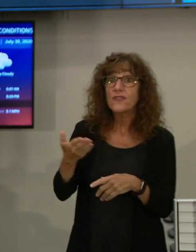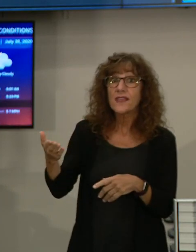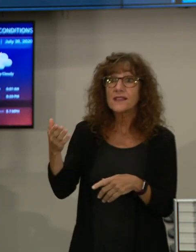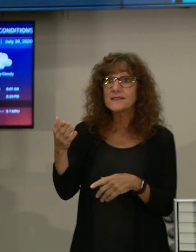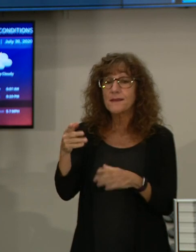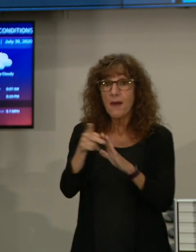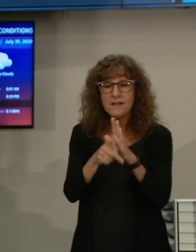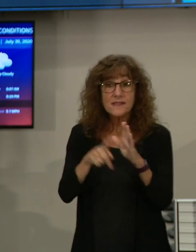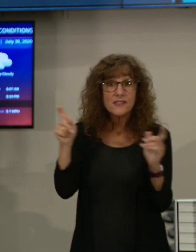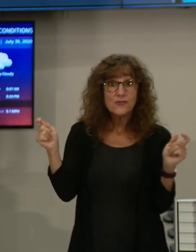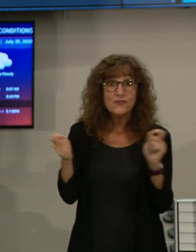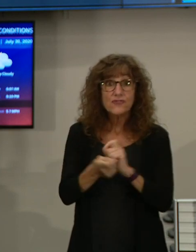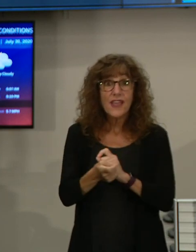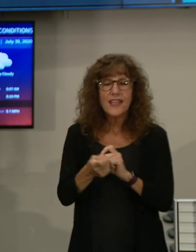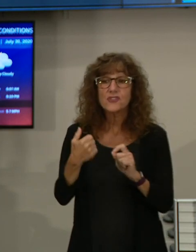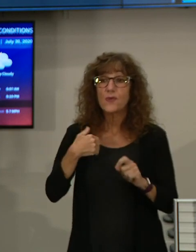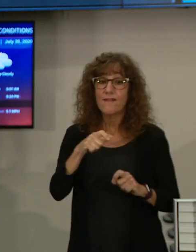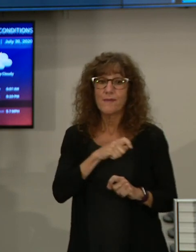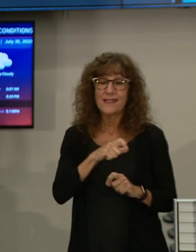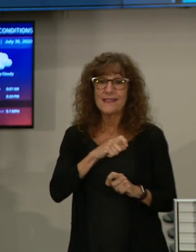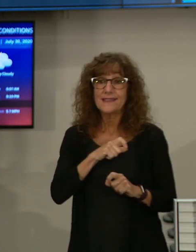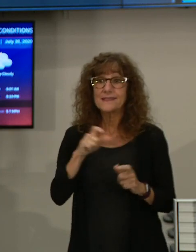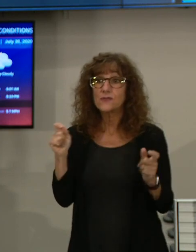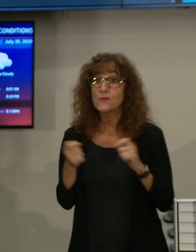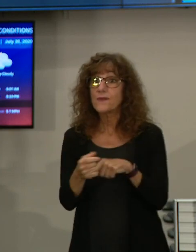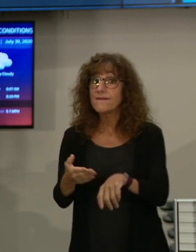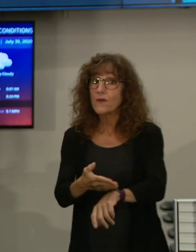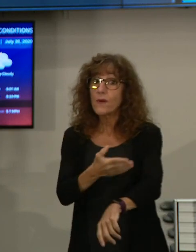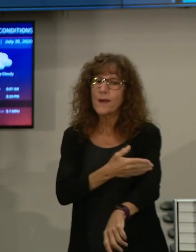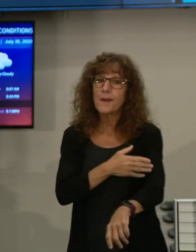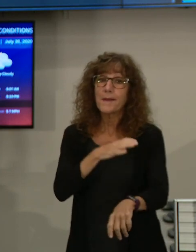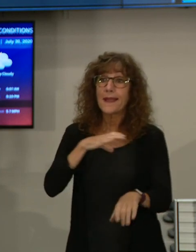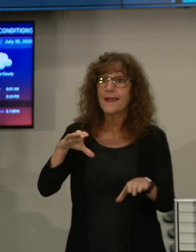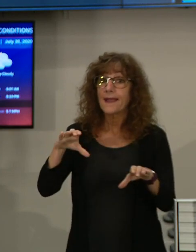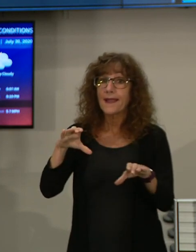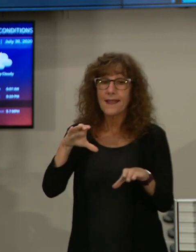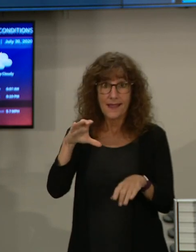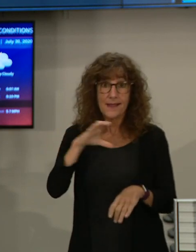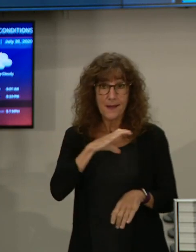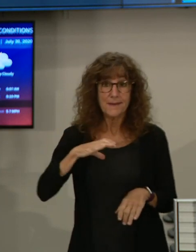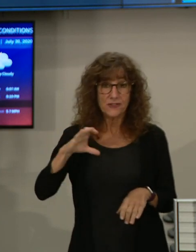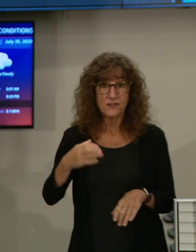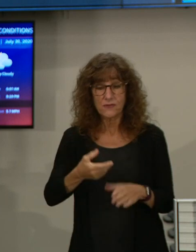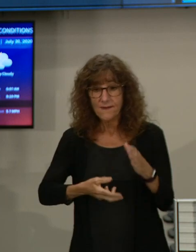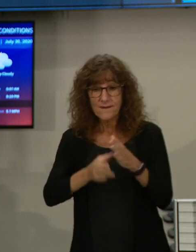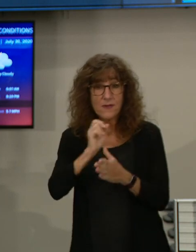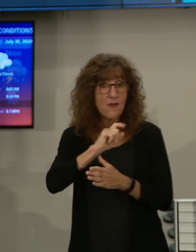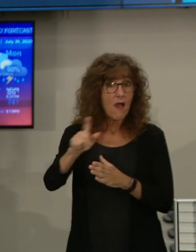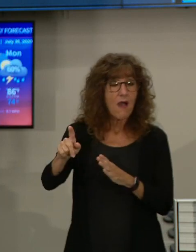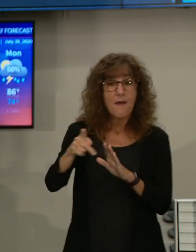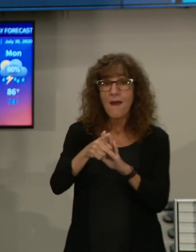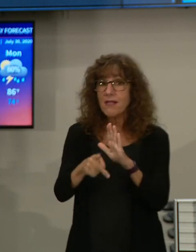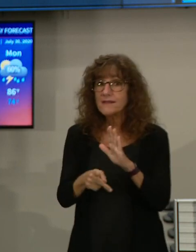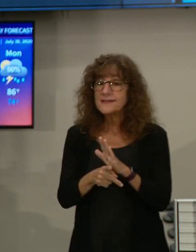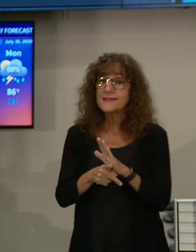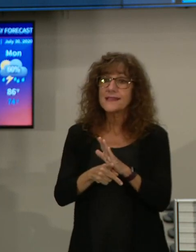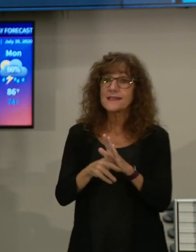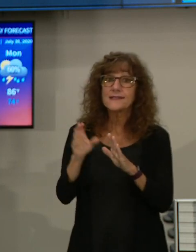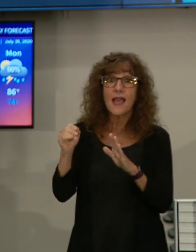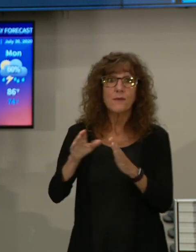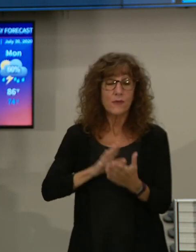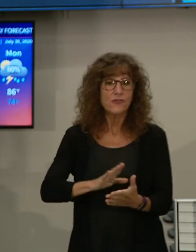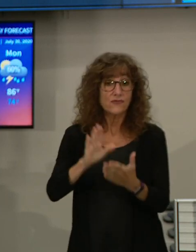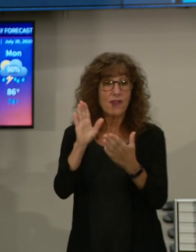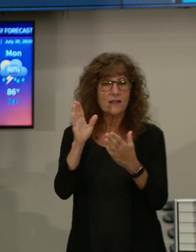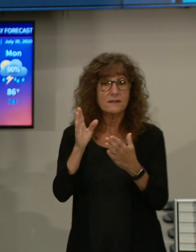be changed, we have a police reform commission that is reviewing all of our policies and practices, and we will address whatever the concerns are. But I